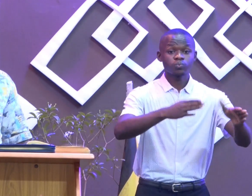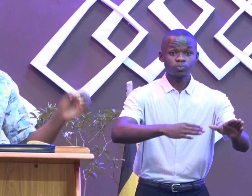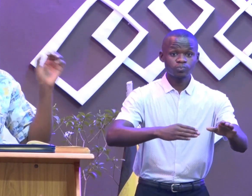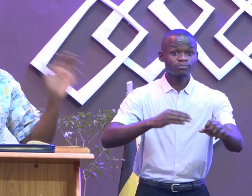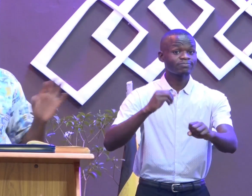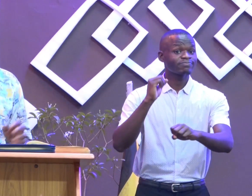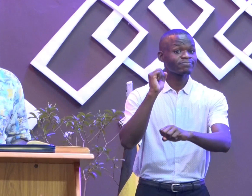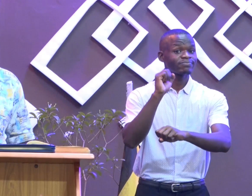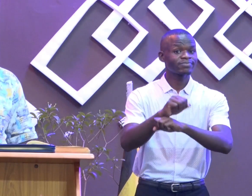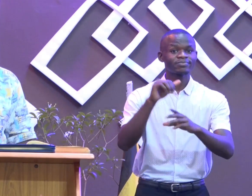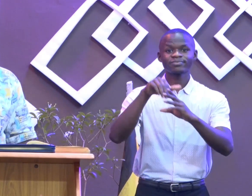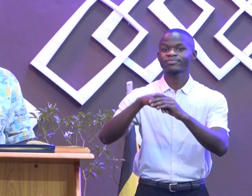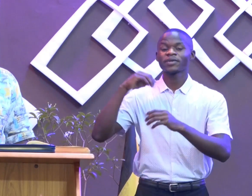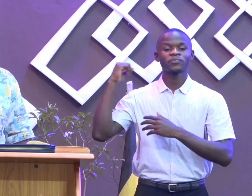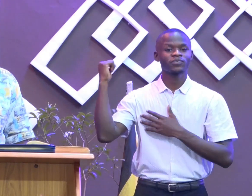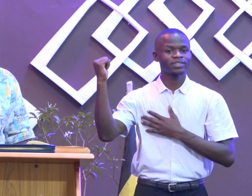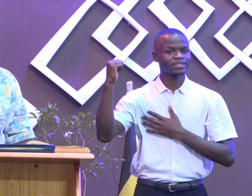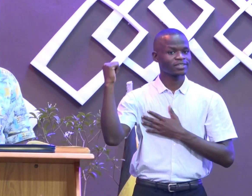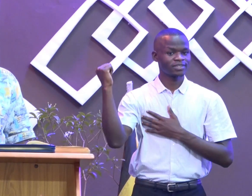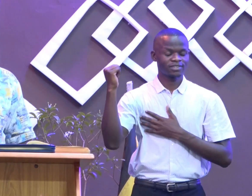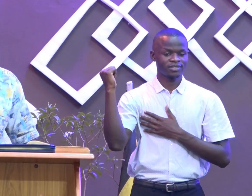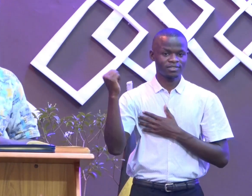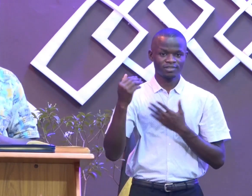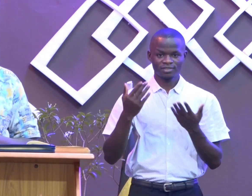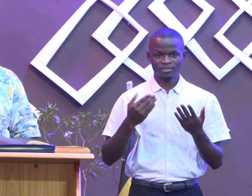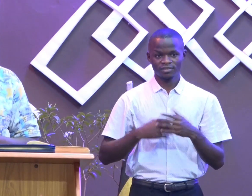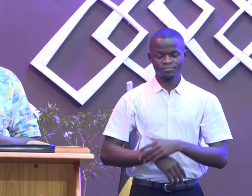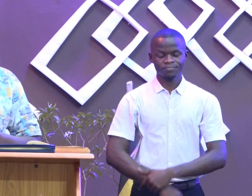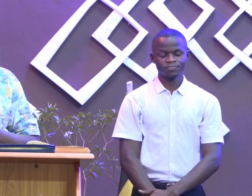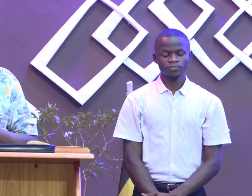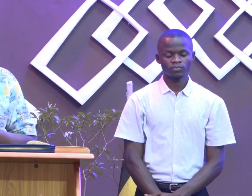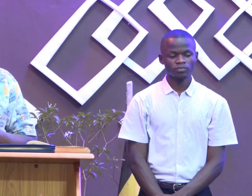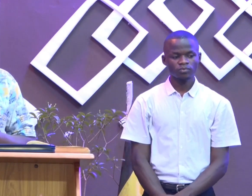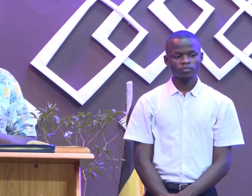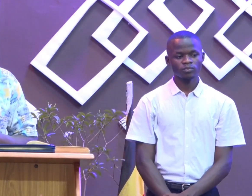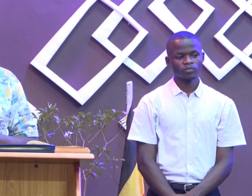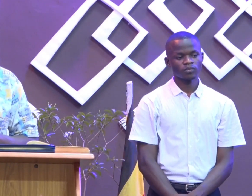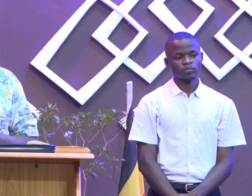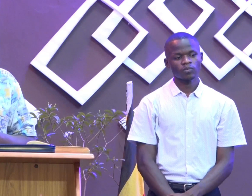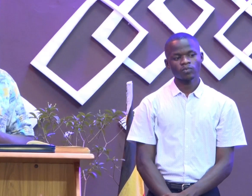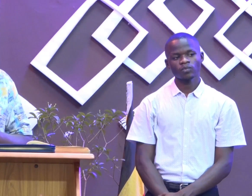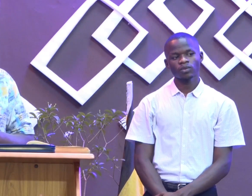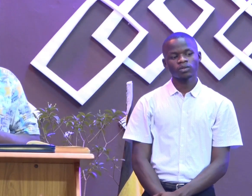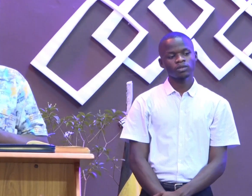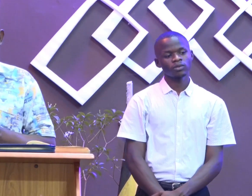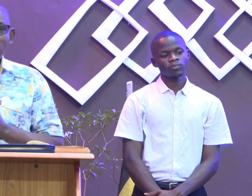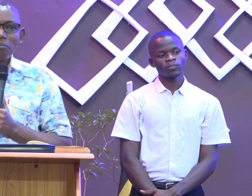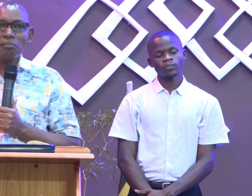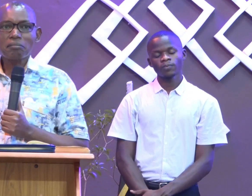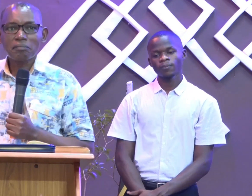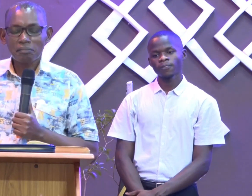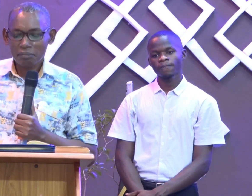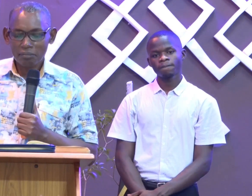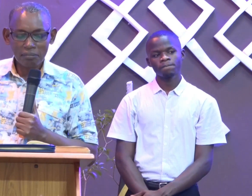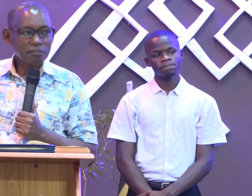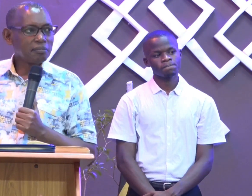mu kuwangula. Amen. So when this corruptible has put on incorruption and this mortal has put on immortality, then shall be brought